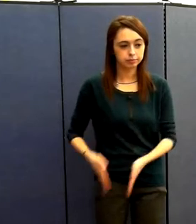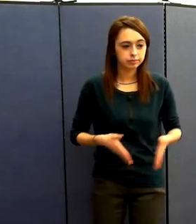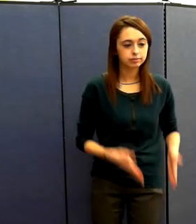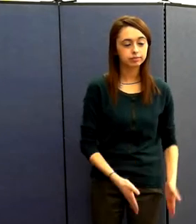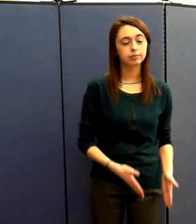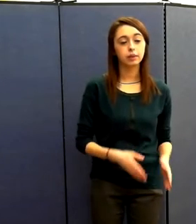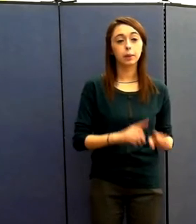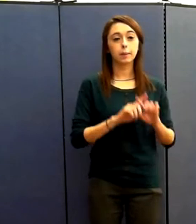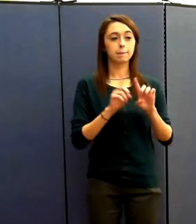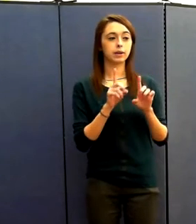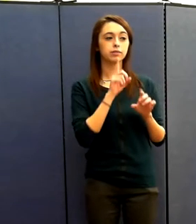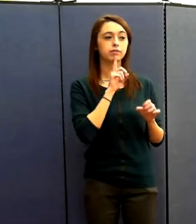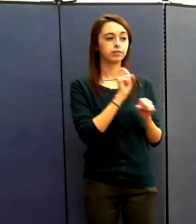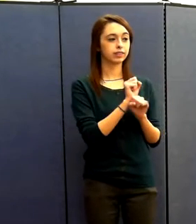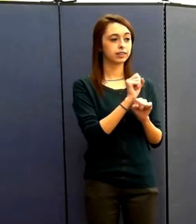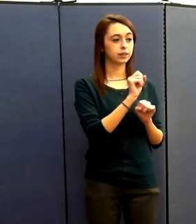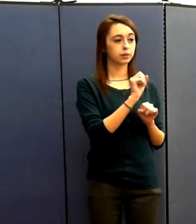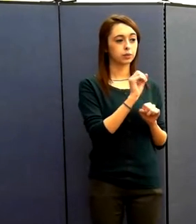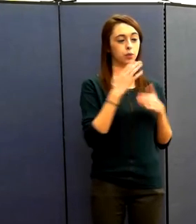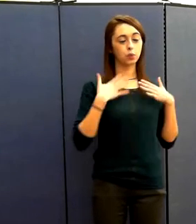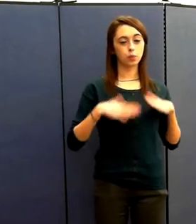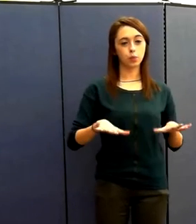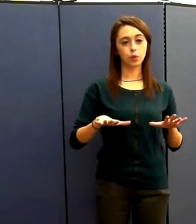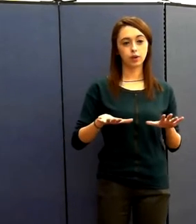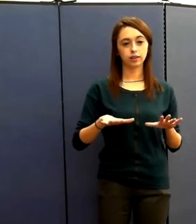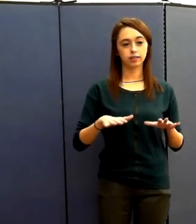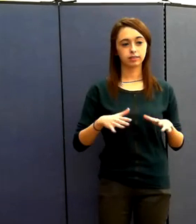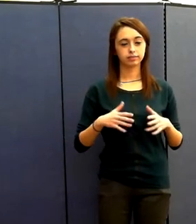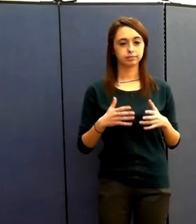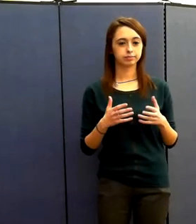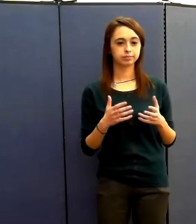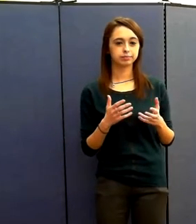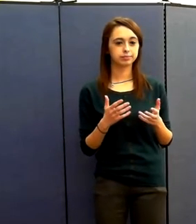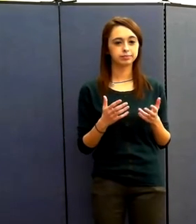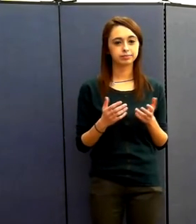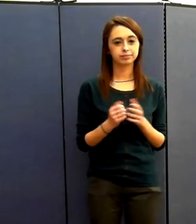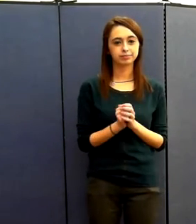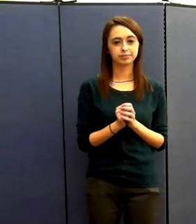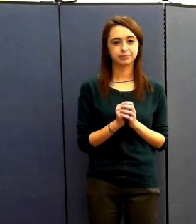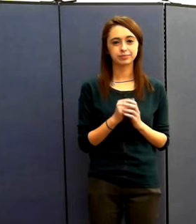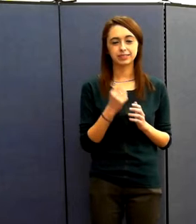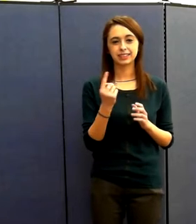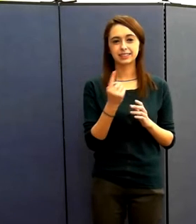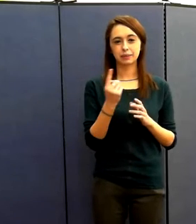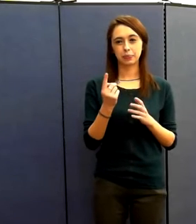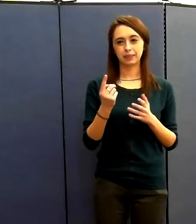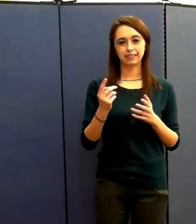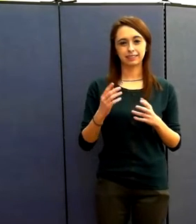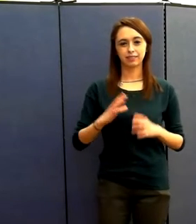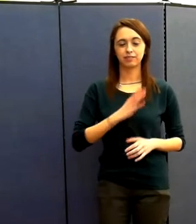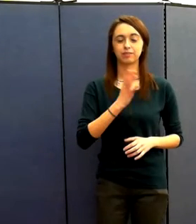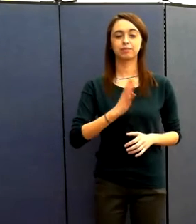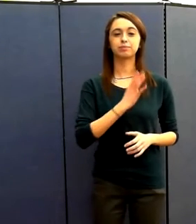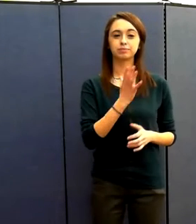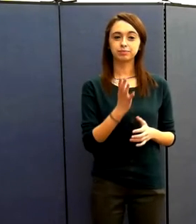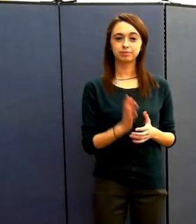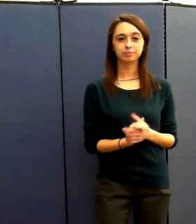her mood. She is tired, just having returned from a femme weekend in the Bay Area of San